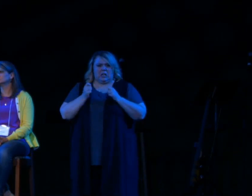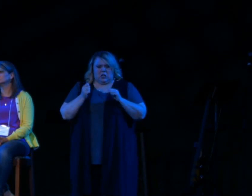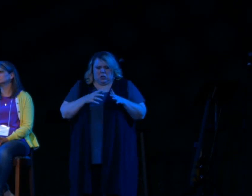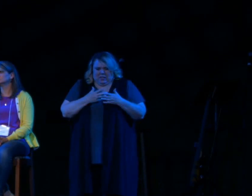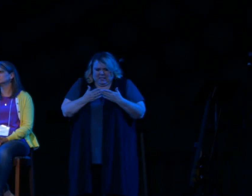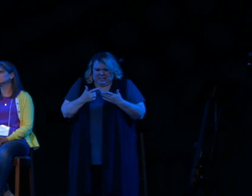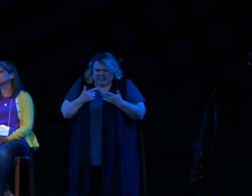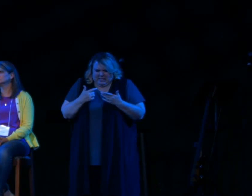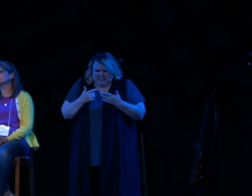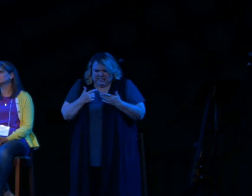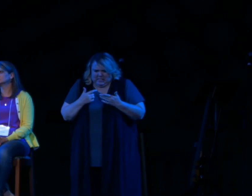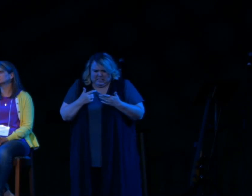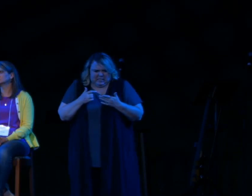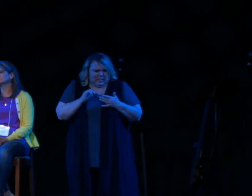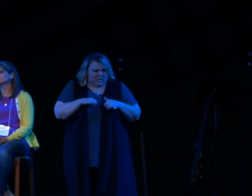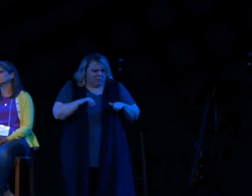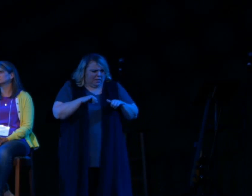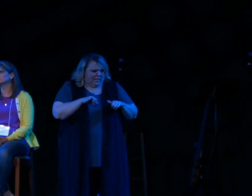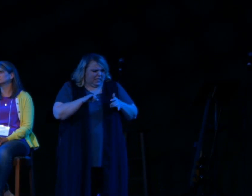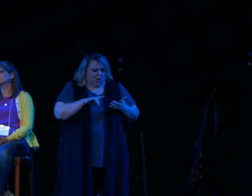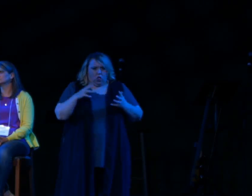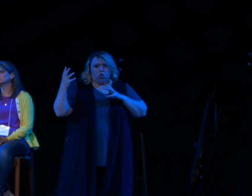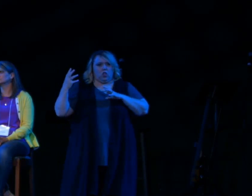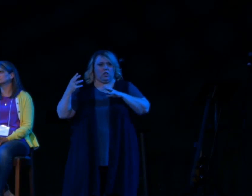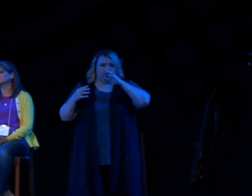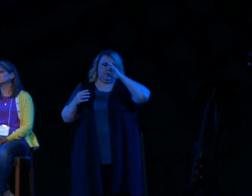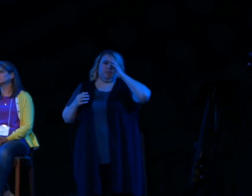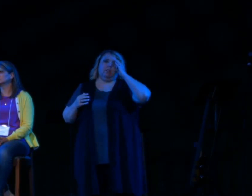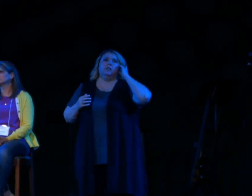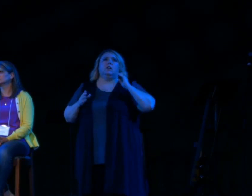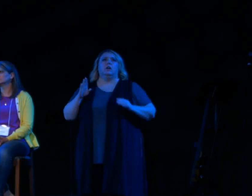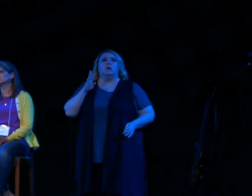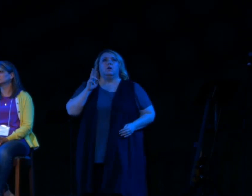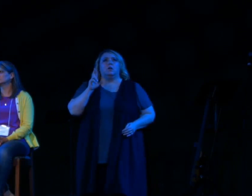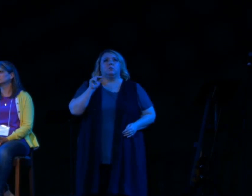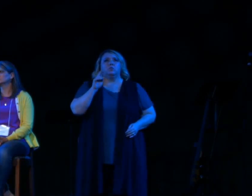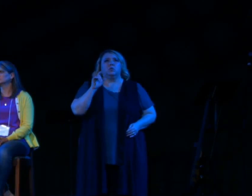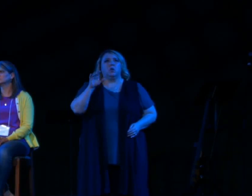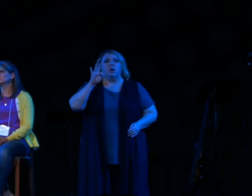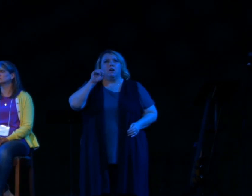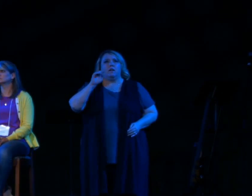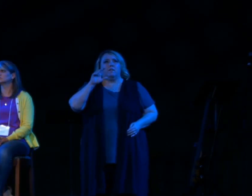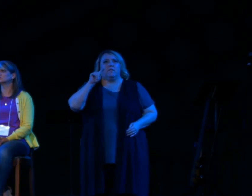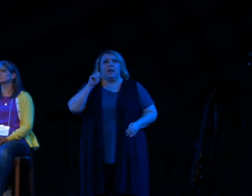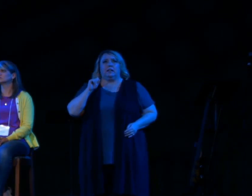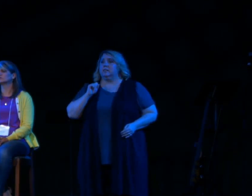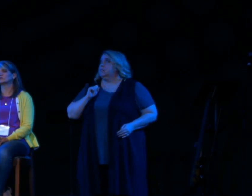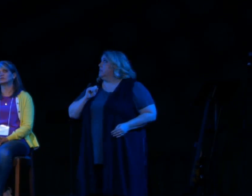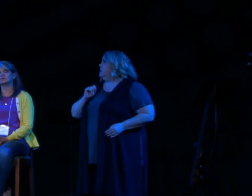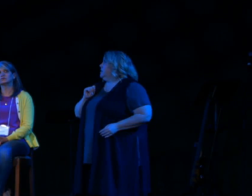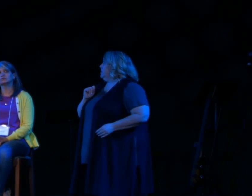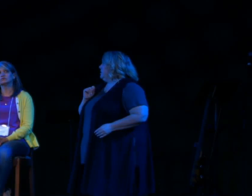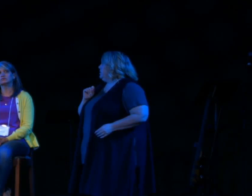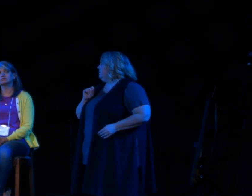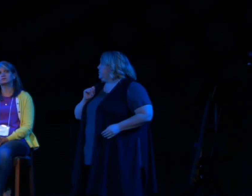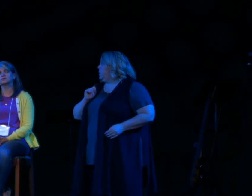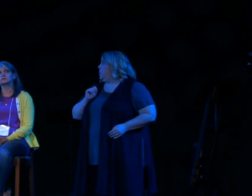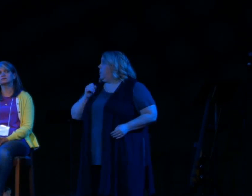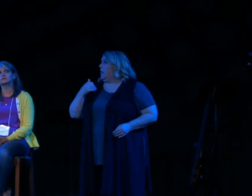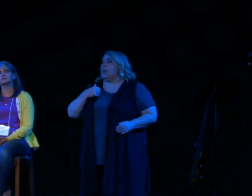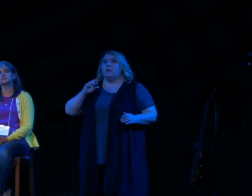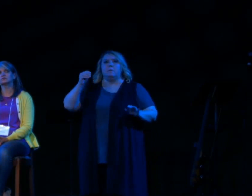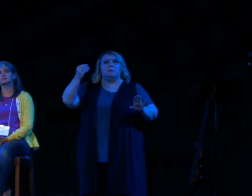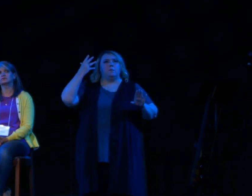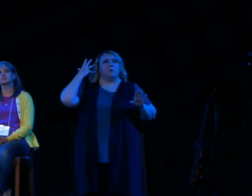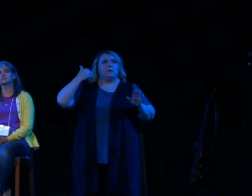made us complacent. I'll come back to that in just a second. Some of the brutal facts I have on the next slide that are just out here. Some of these things I had before, and